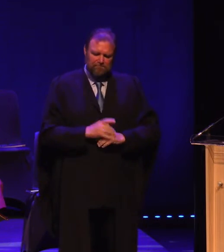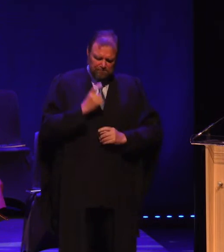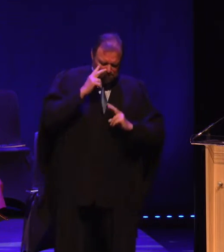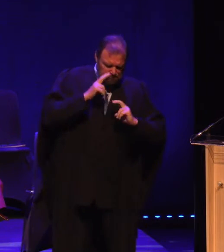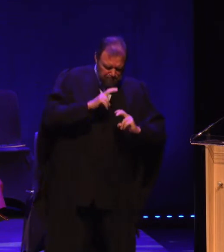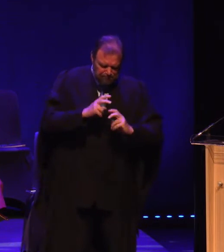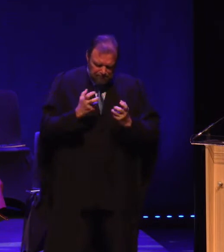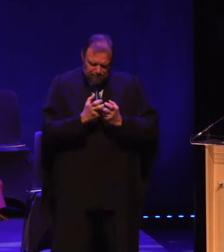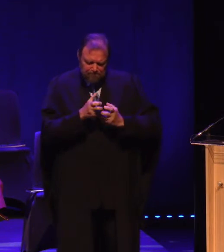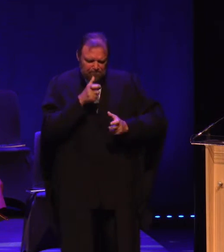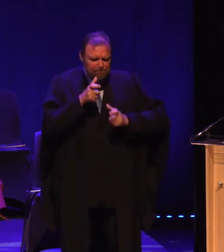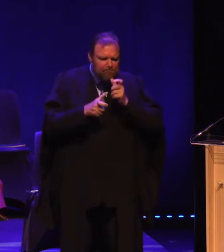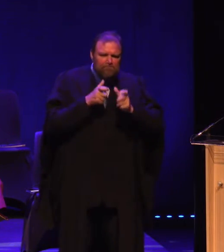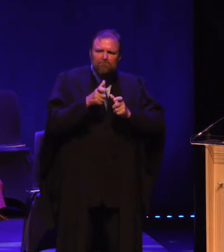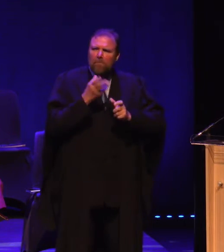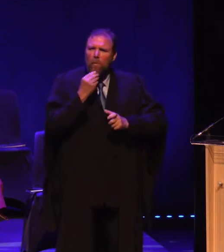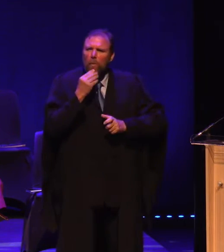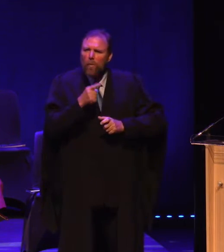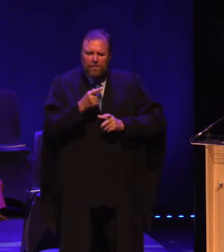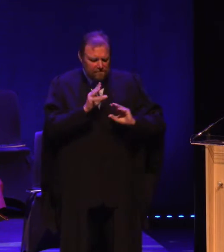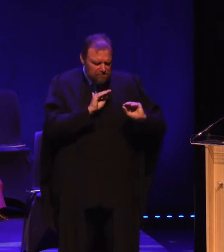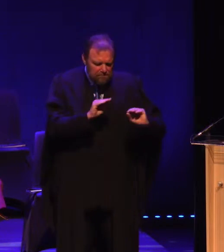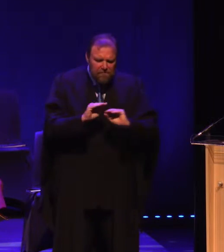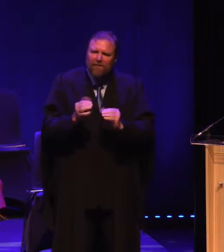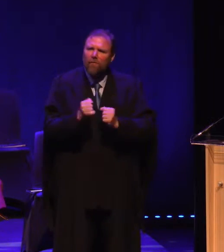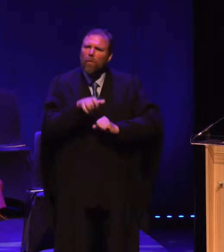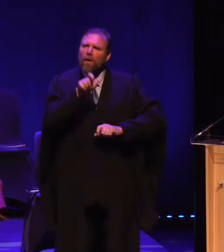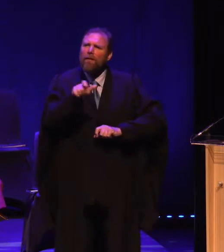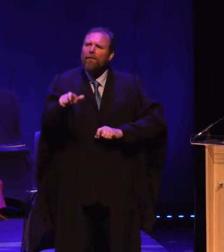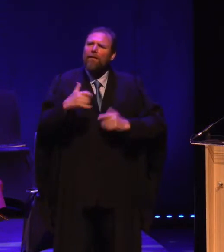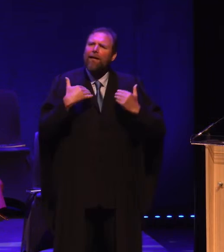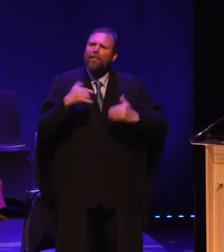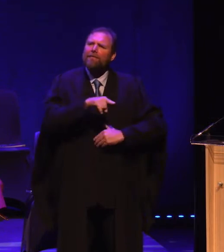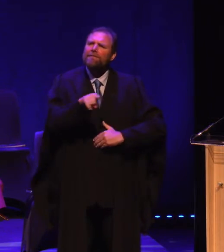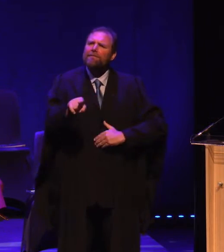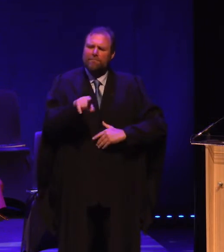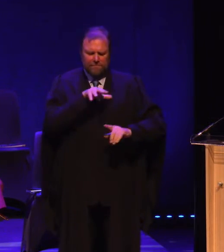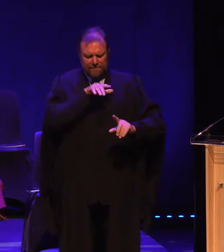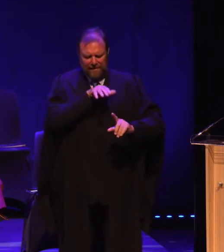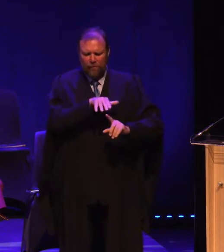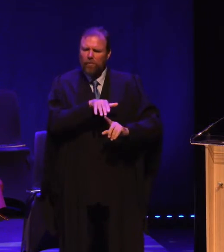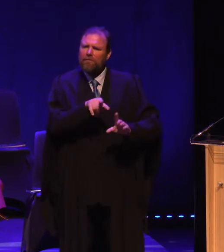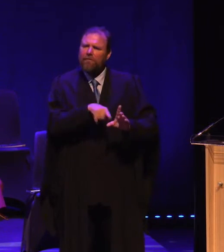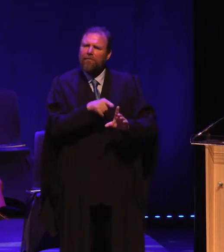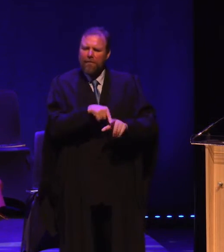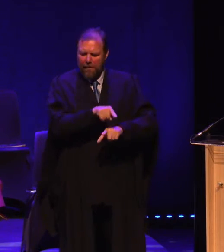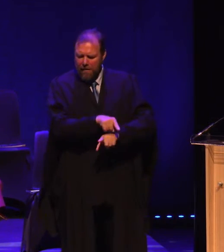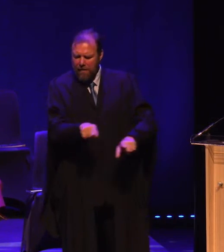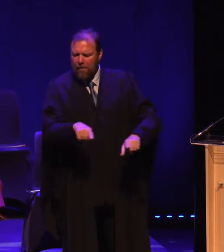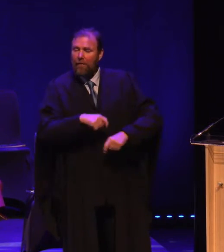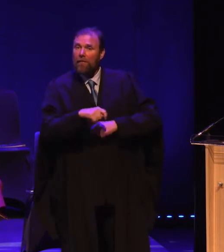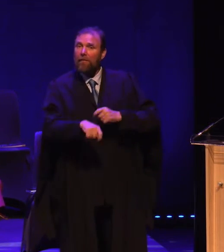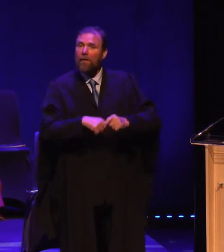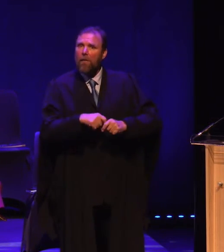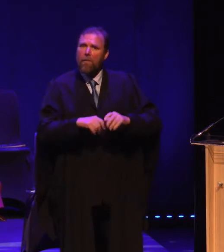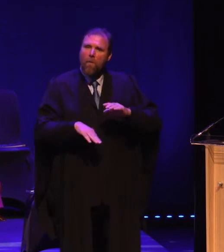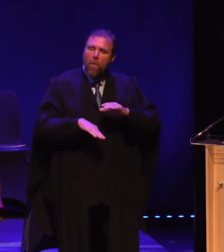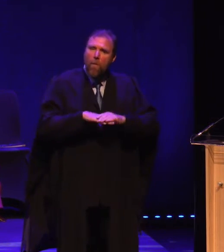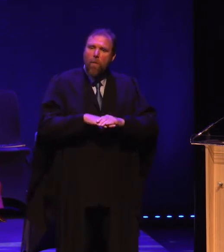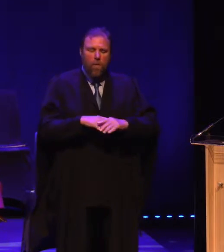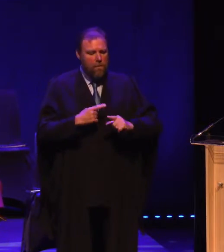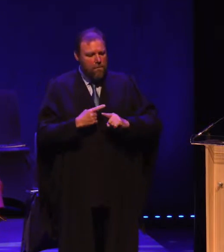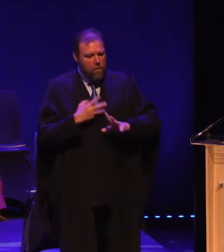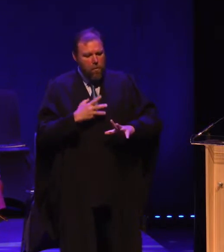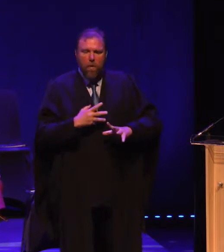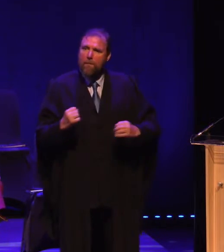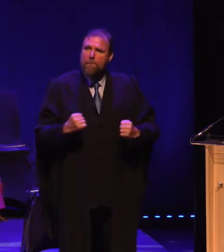as coaches, as instructions for our athletes, influence the ability of young athletes to produce force, speed and power in a